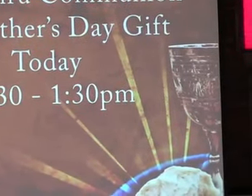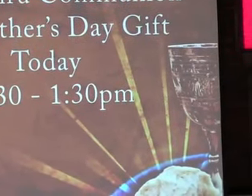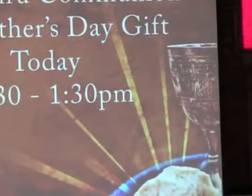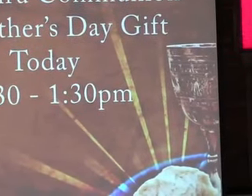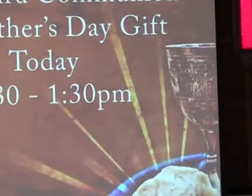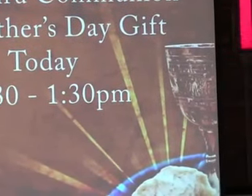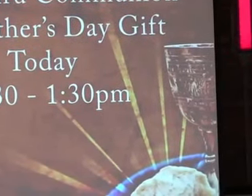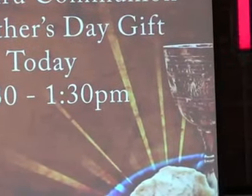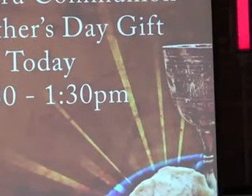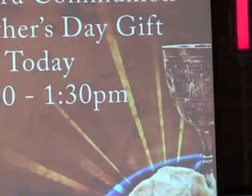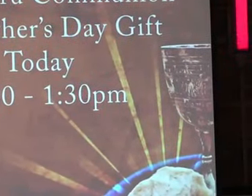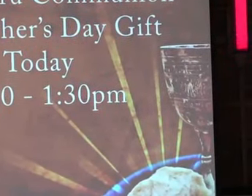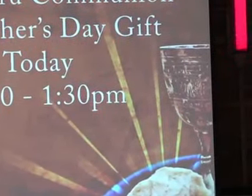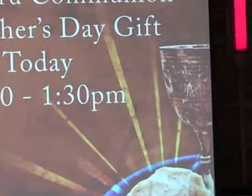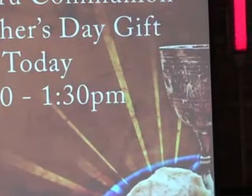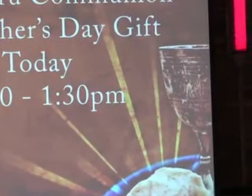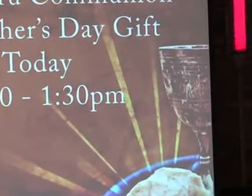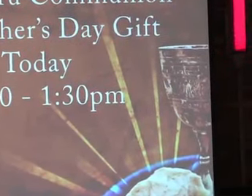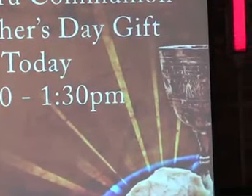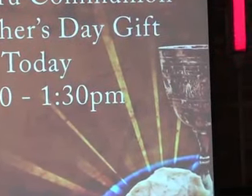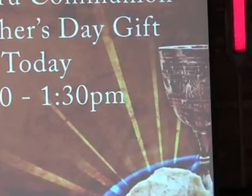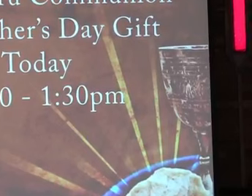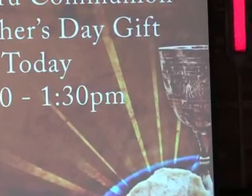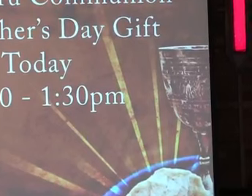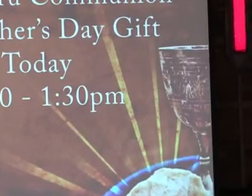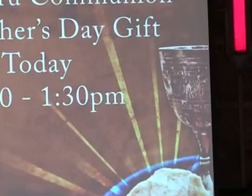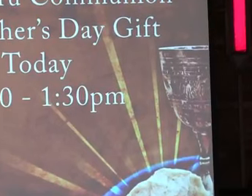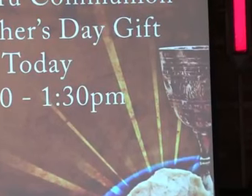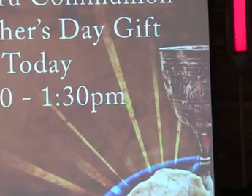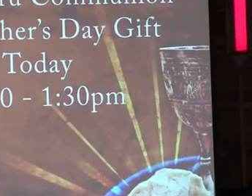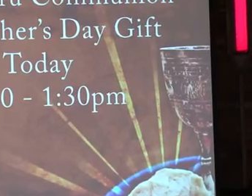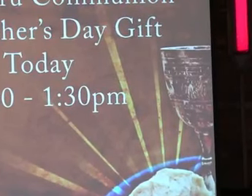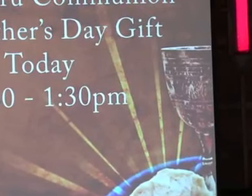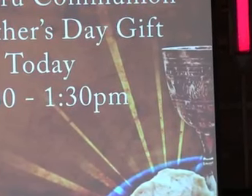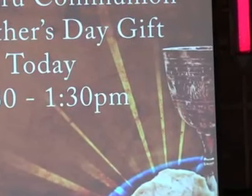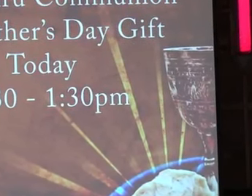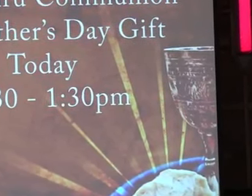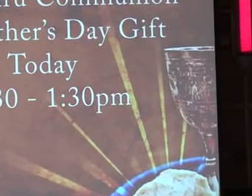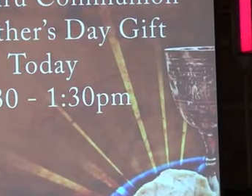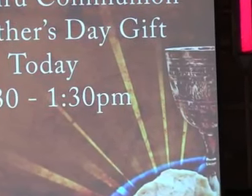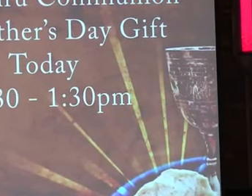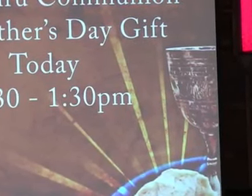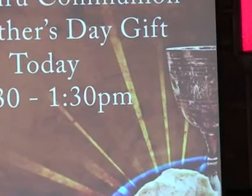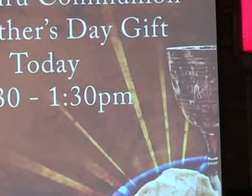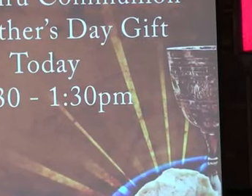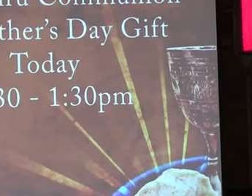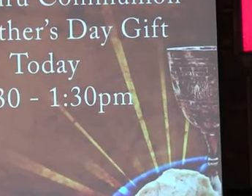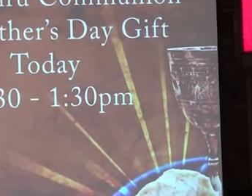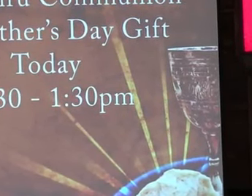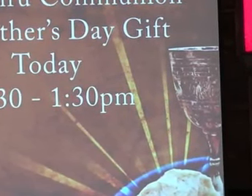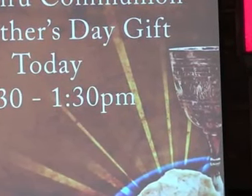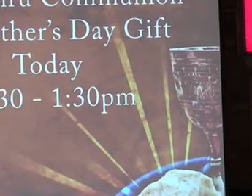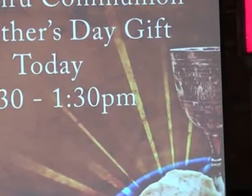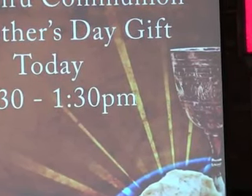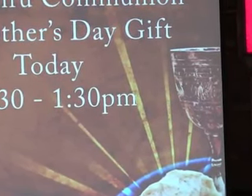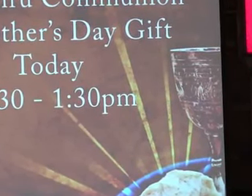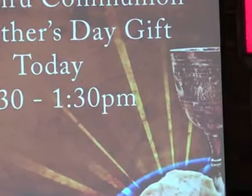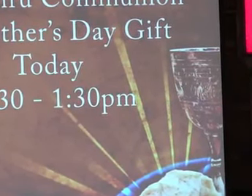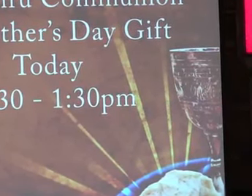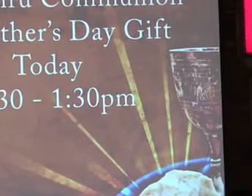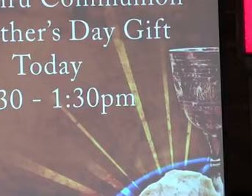will also be giving out Mother's Day gifts in honor of Mother's Day. We invite you